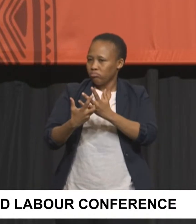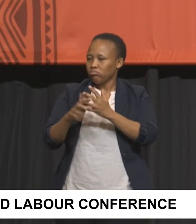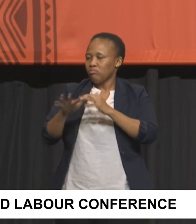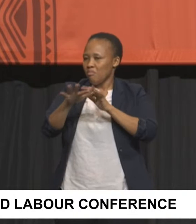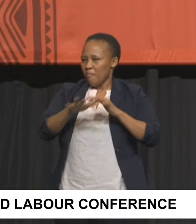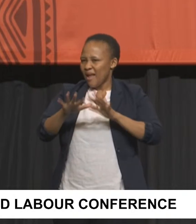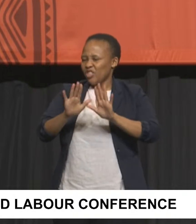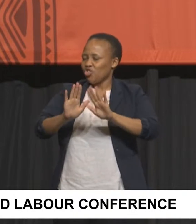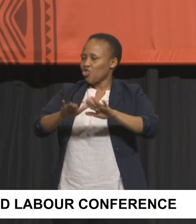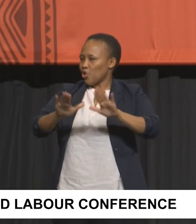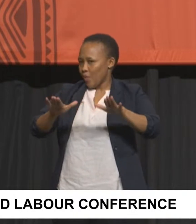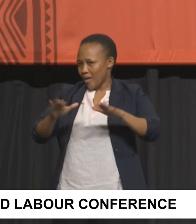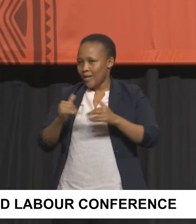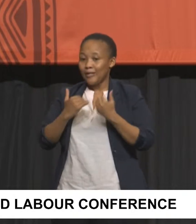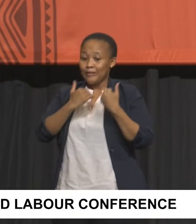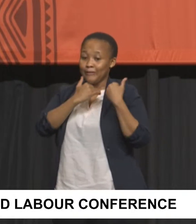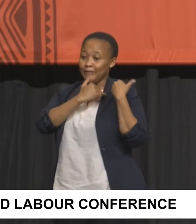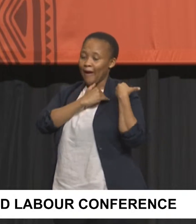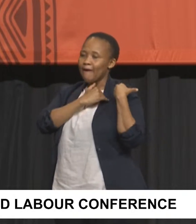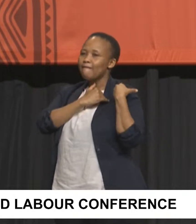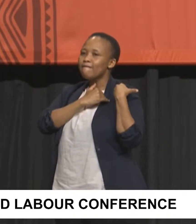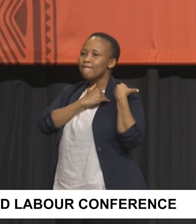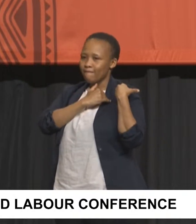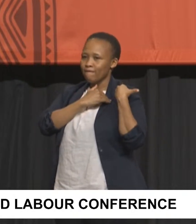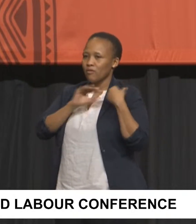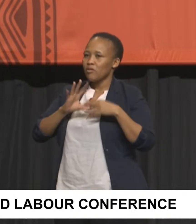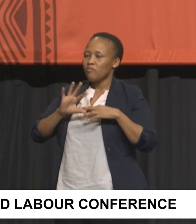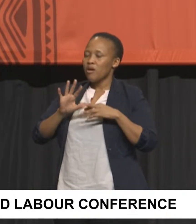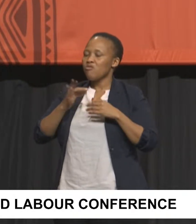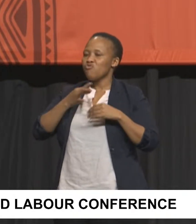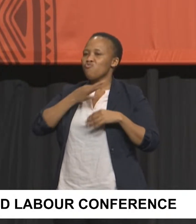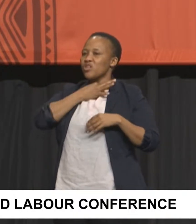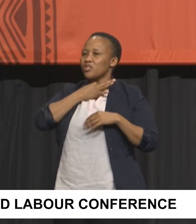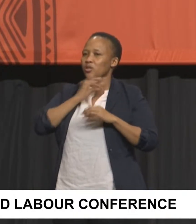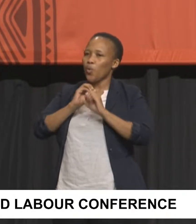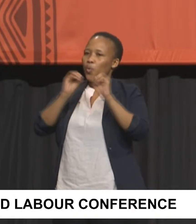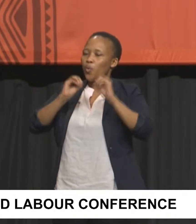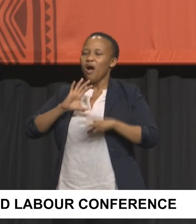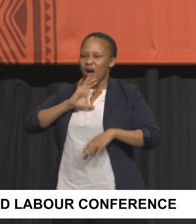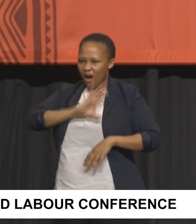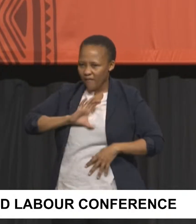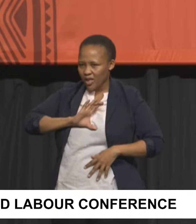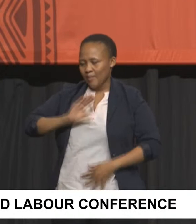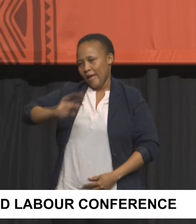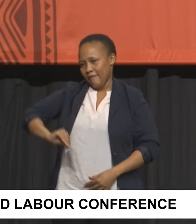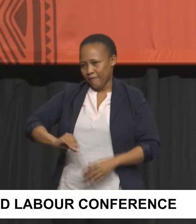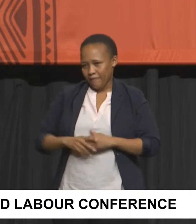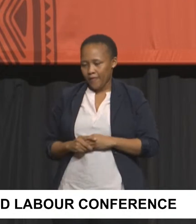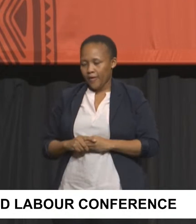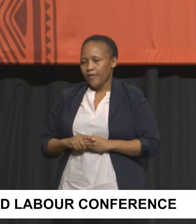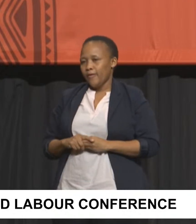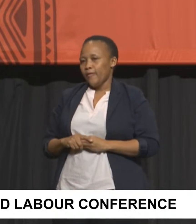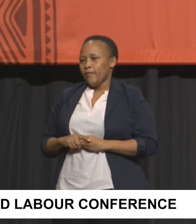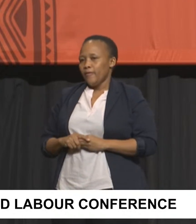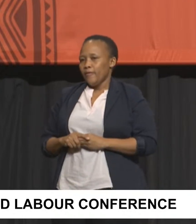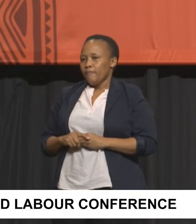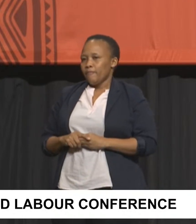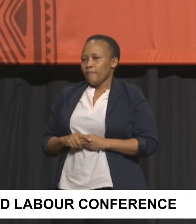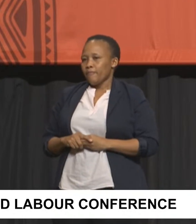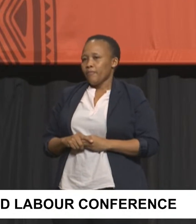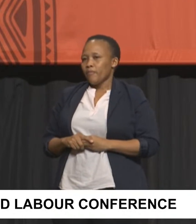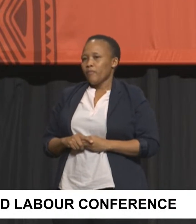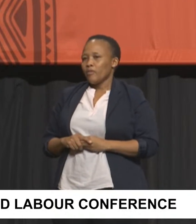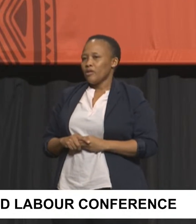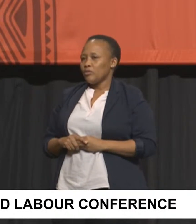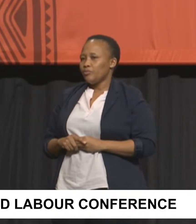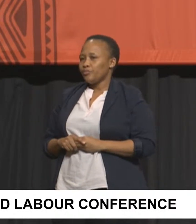adults, safe and sensitive to risk and accountable. And that I mention also